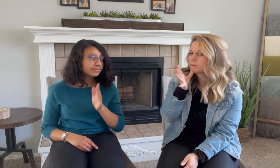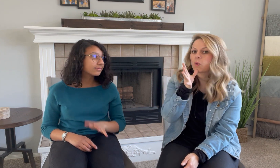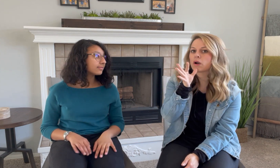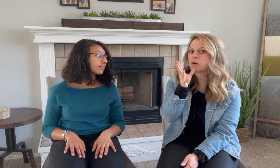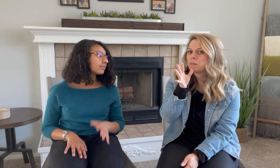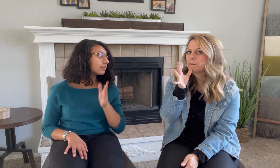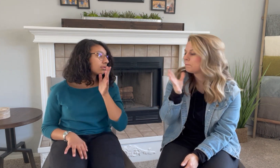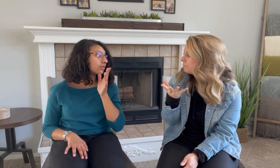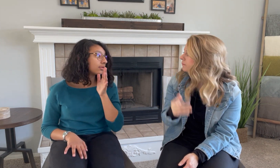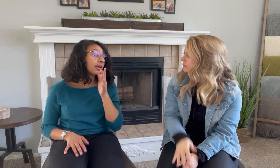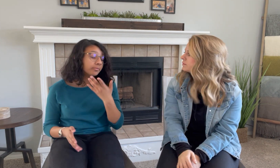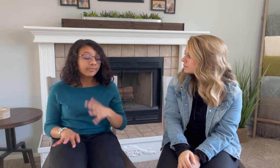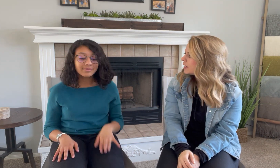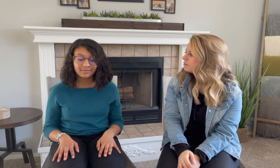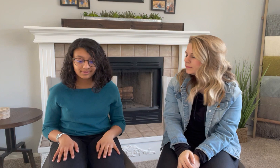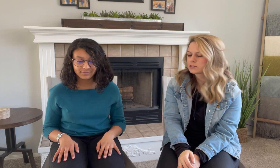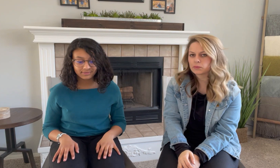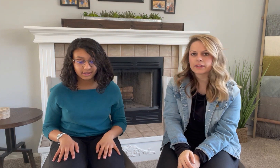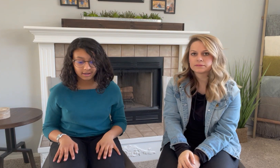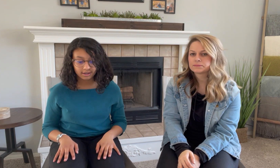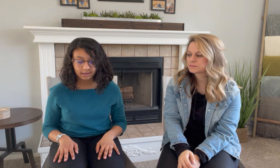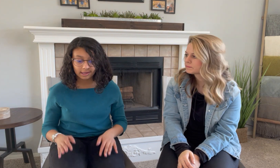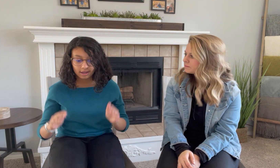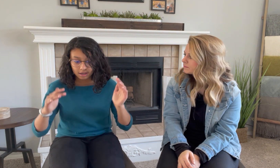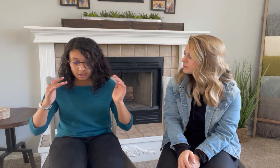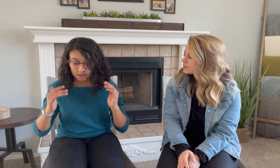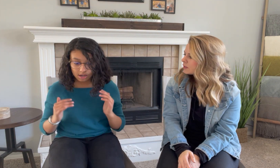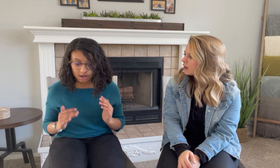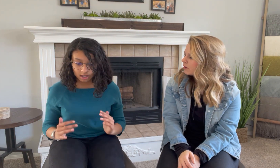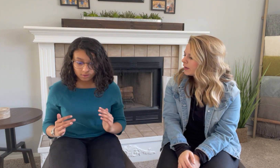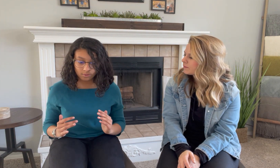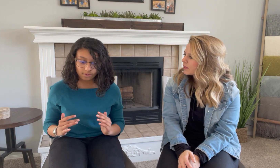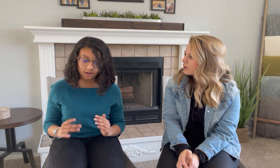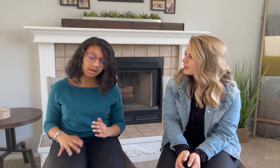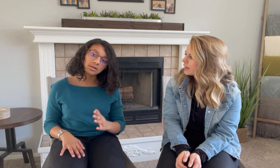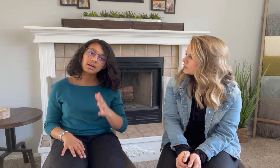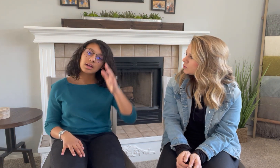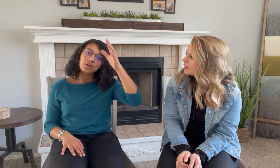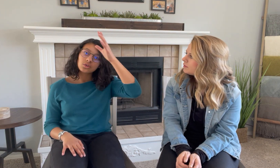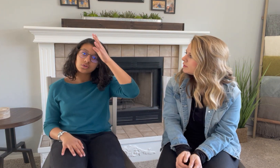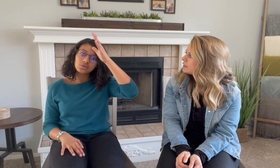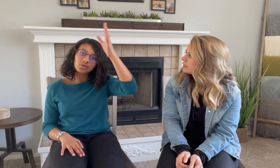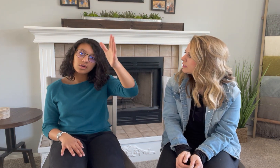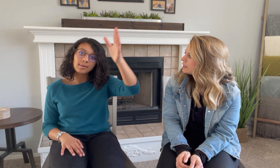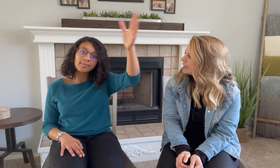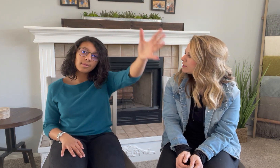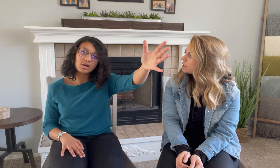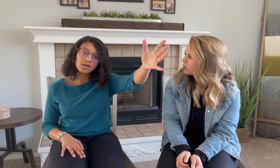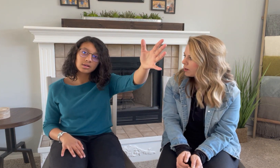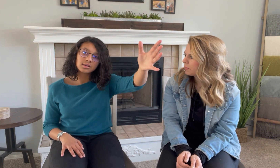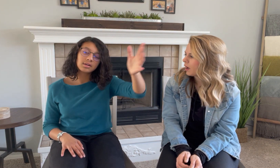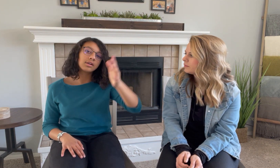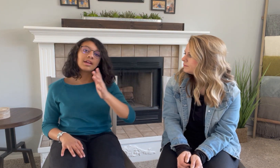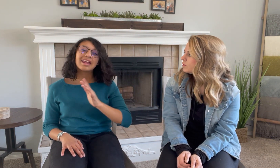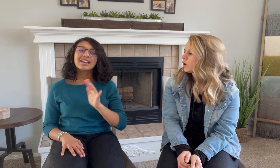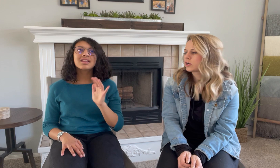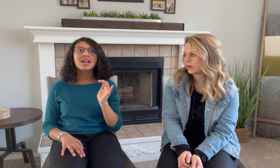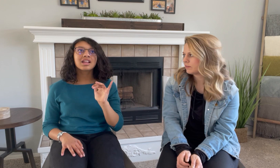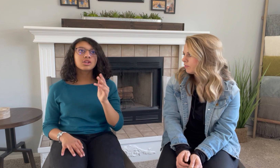or mom. Yeah, either way. All right, our next one is grandpa or